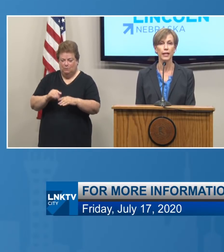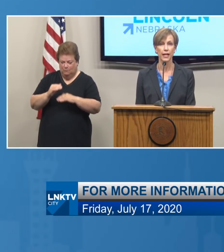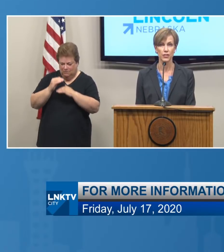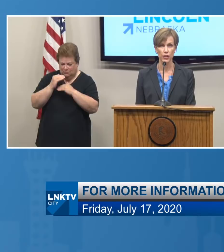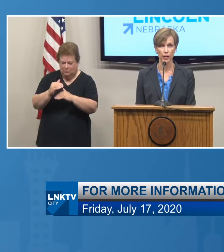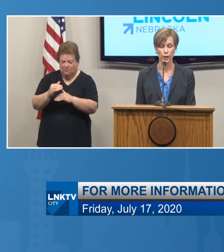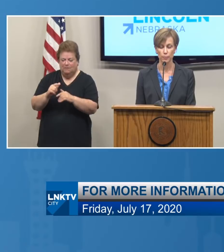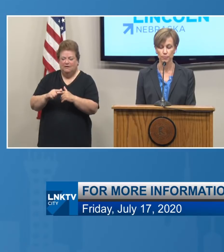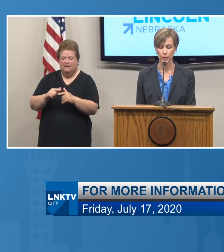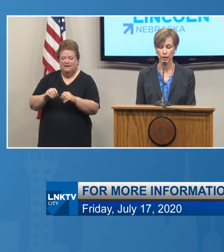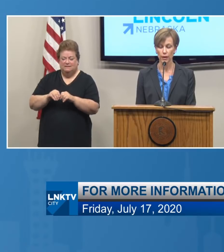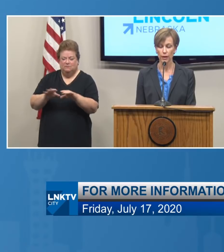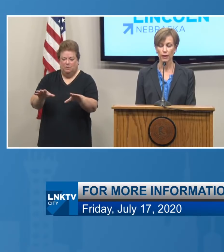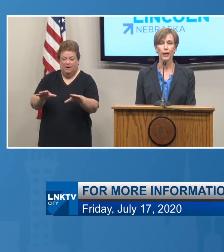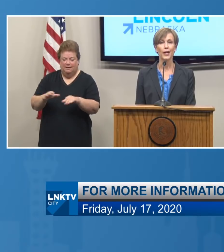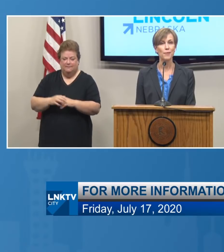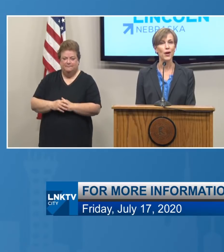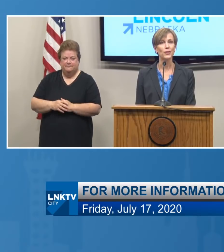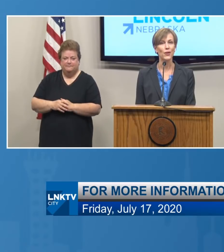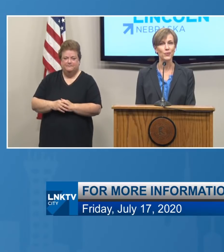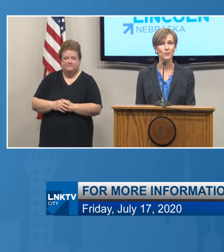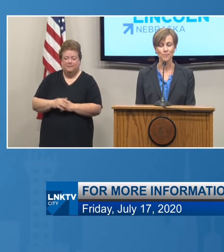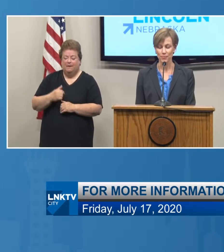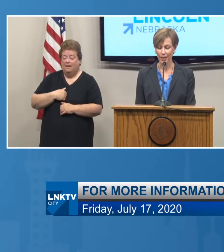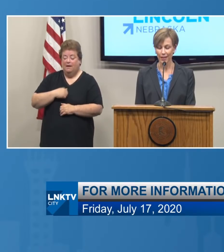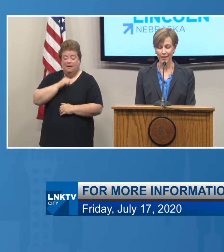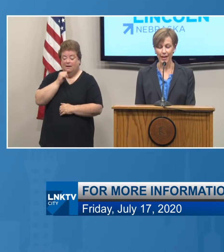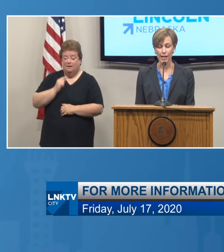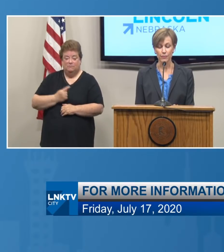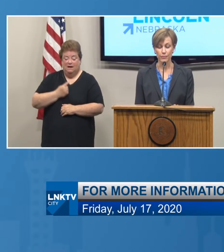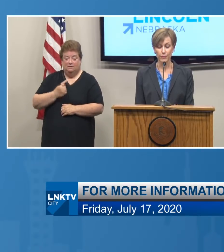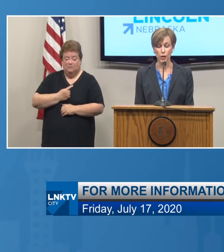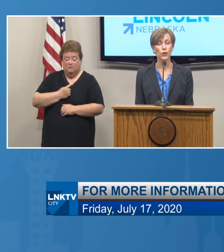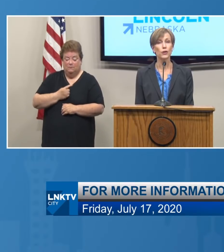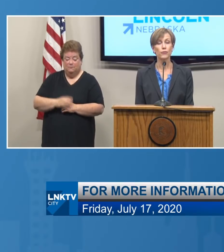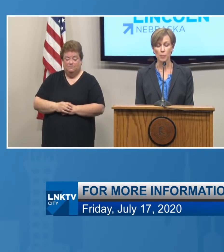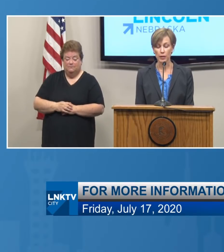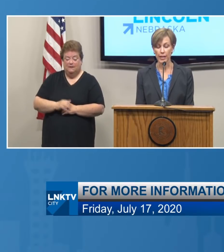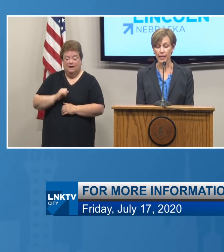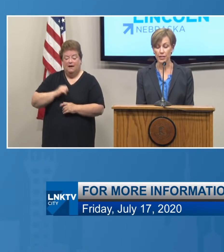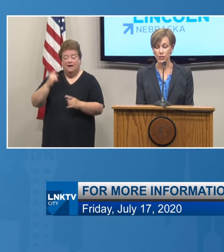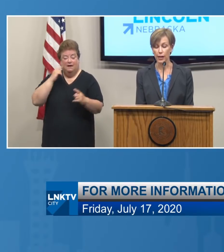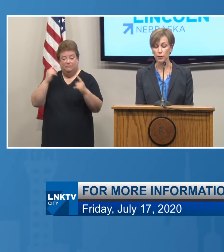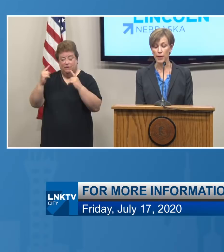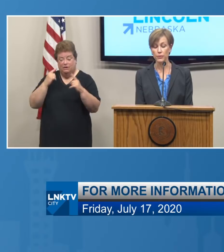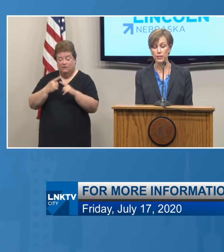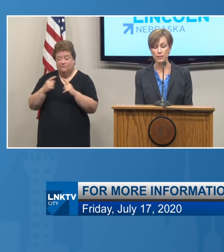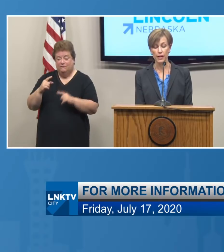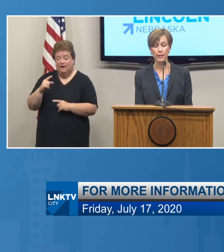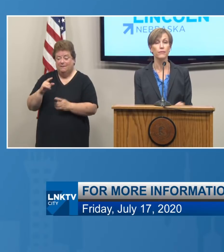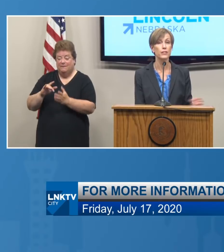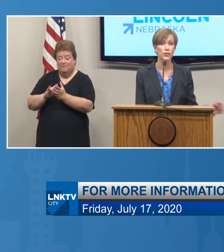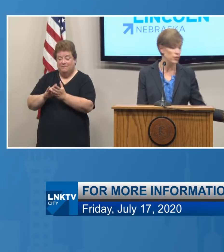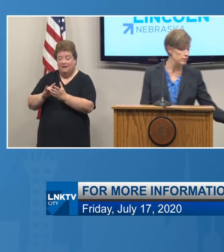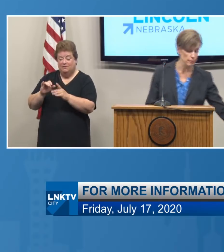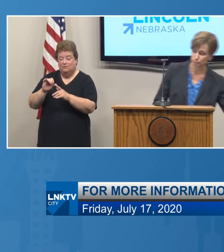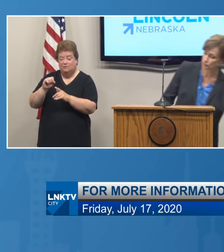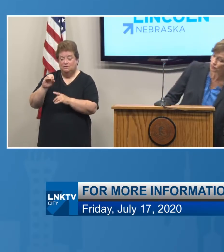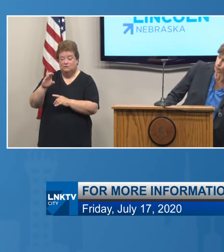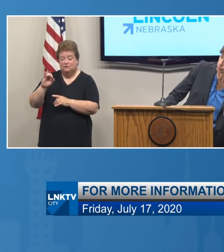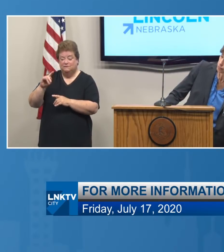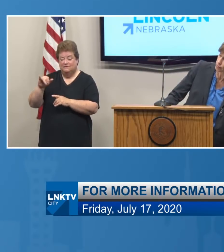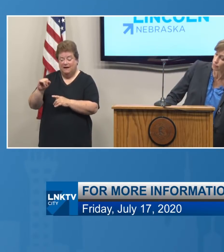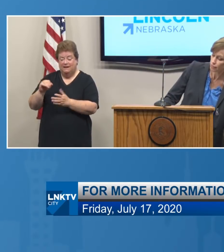Lincoln and Lancaster County. And I am not alone. I have heard from our Lancaster County Medical Society